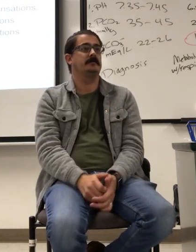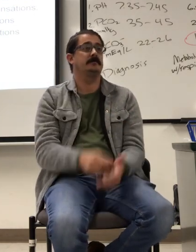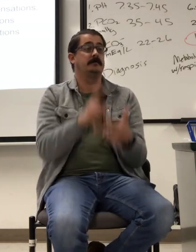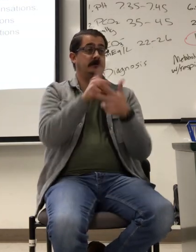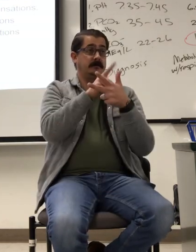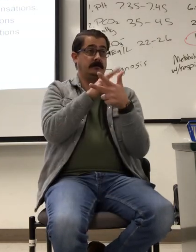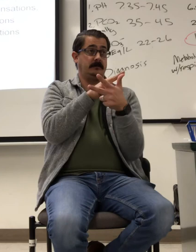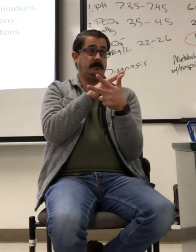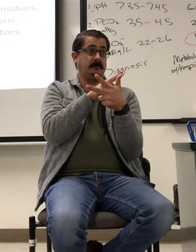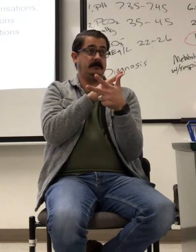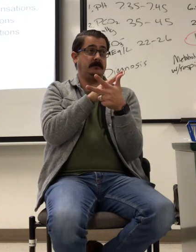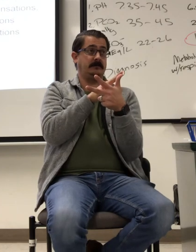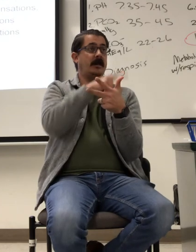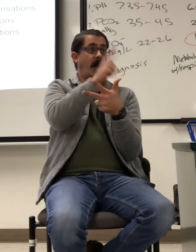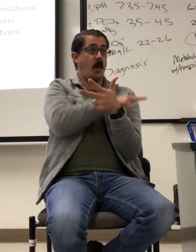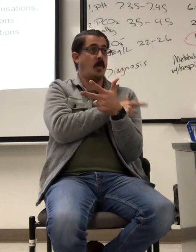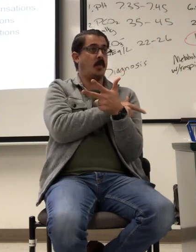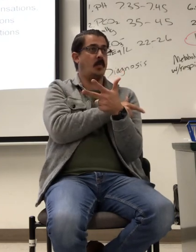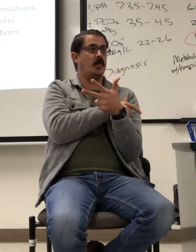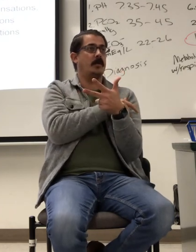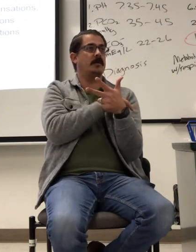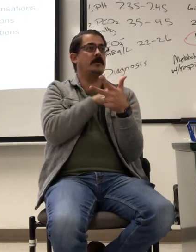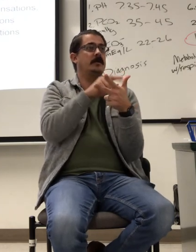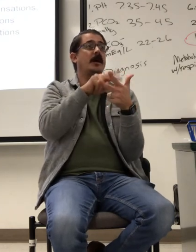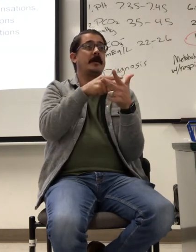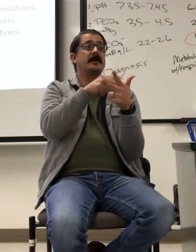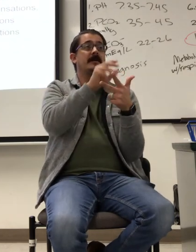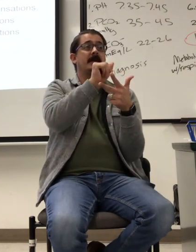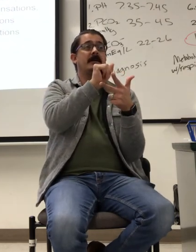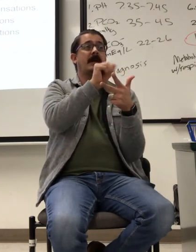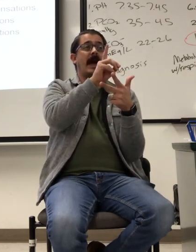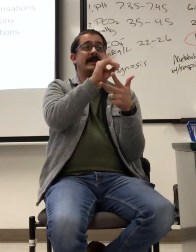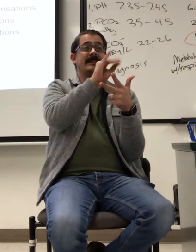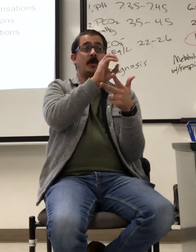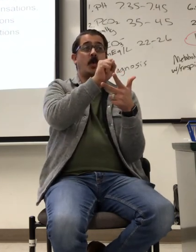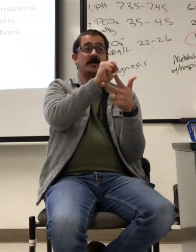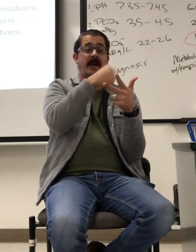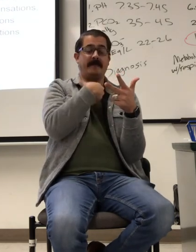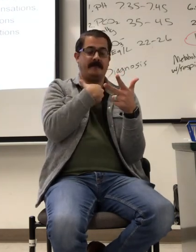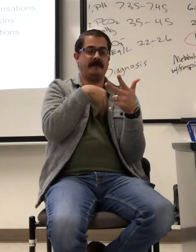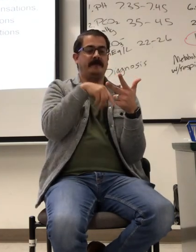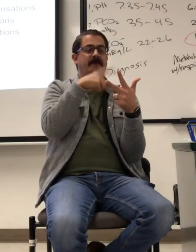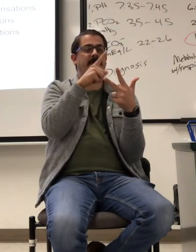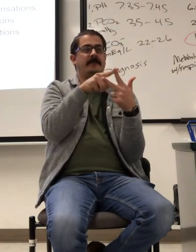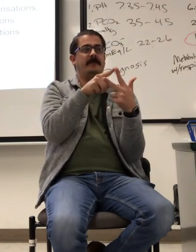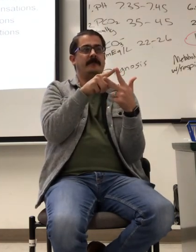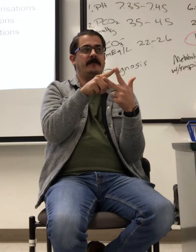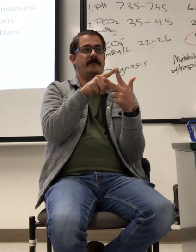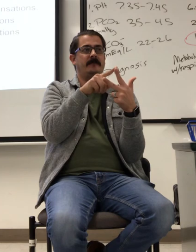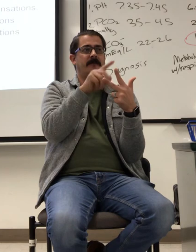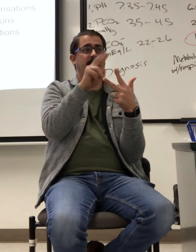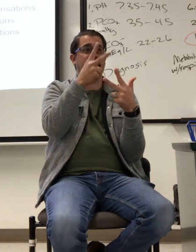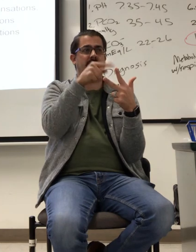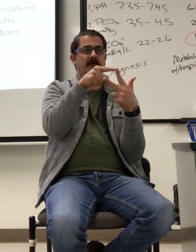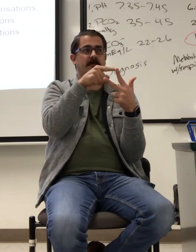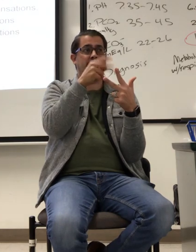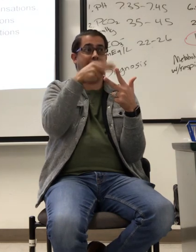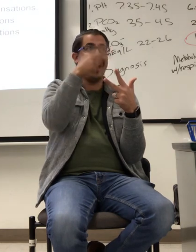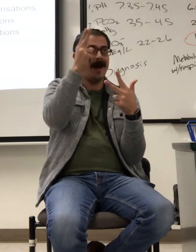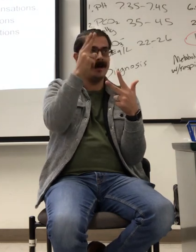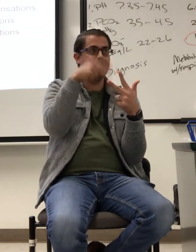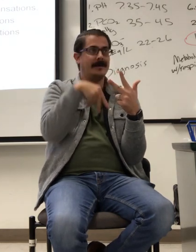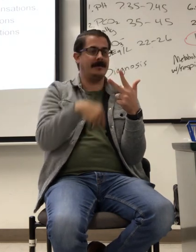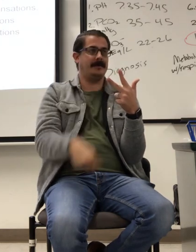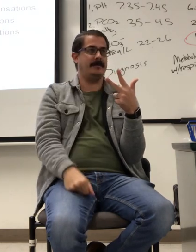the first number. Low. The acidosis checks out. I evaluate the second number. That's